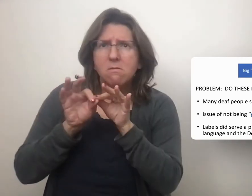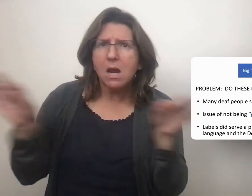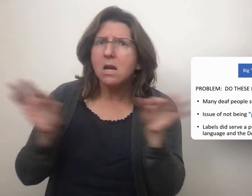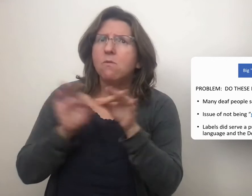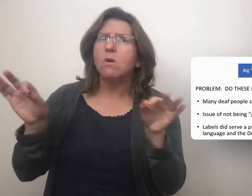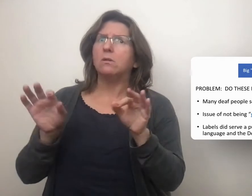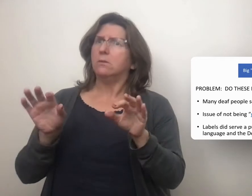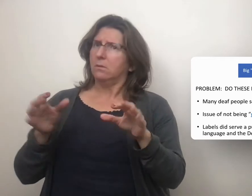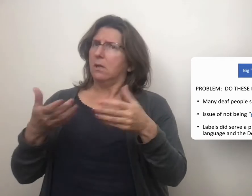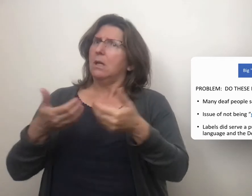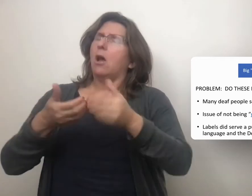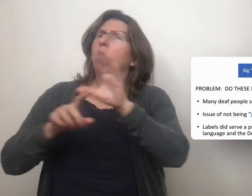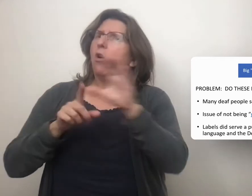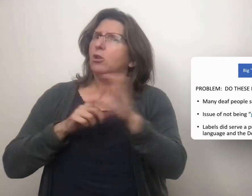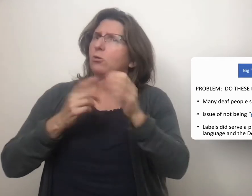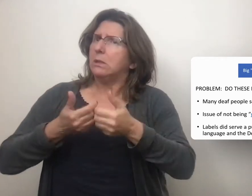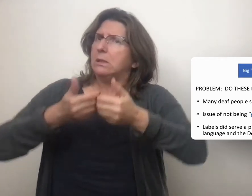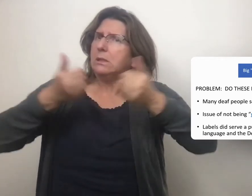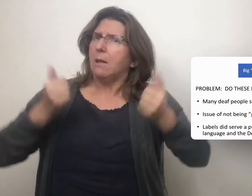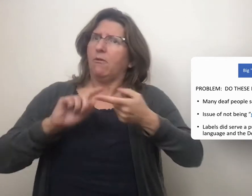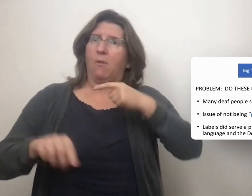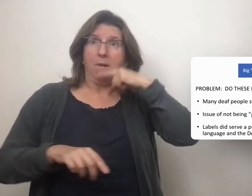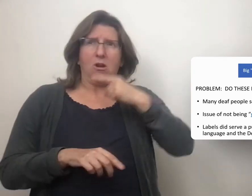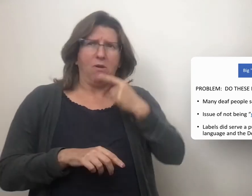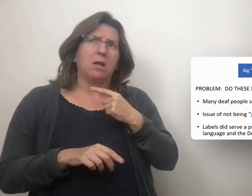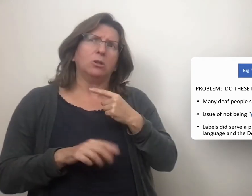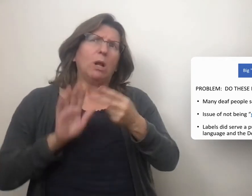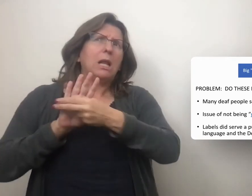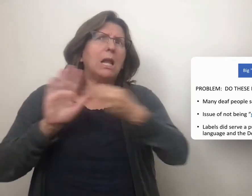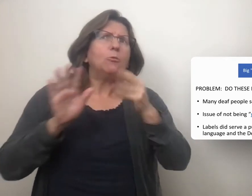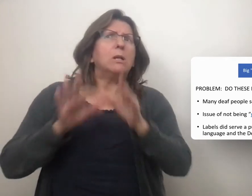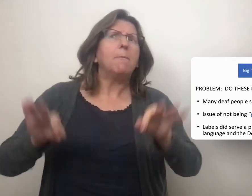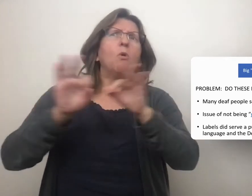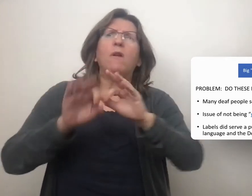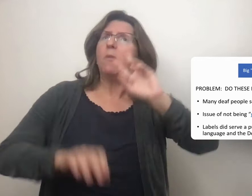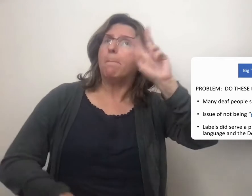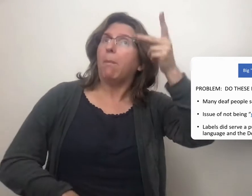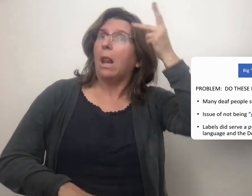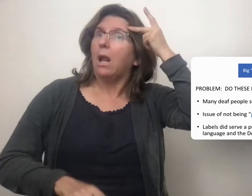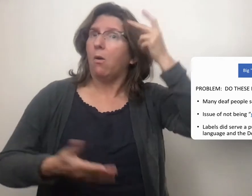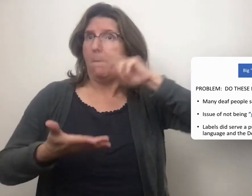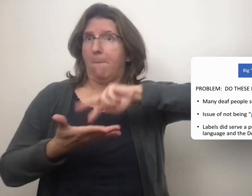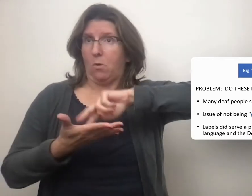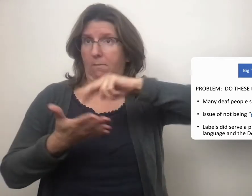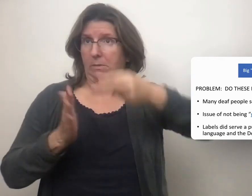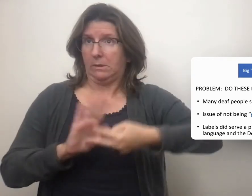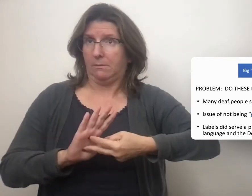ASL as a distinct language and the deaf culture as a distinct culture. These labels were important for